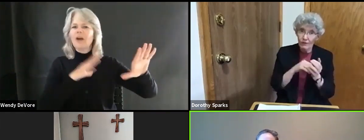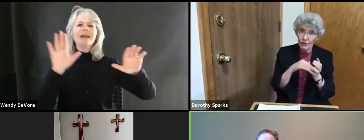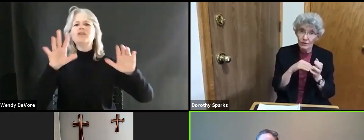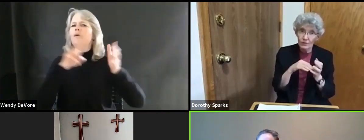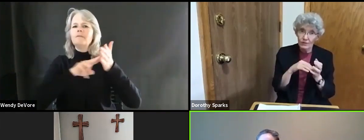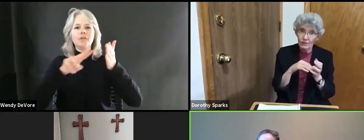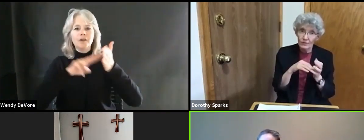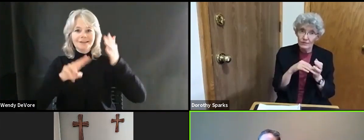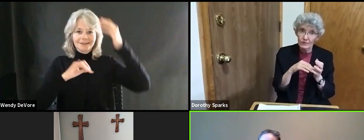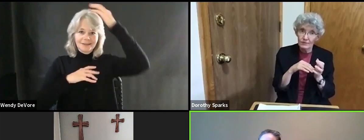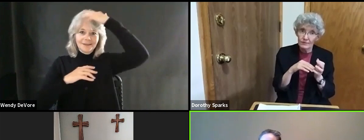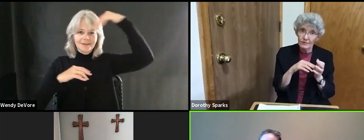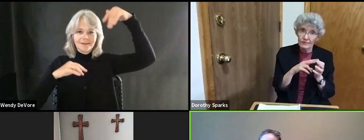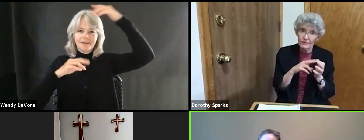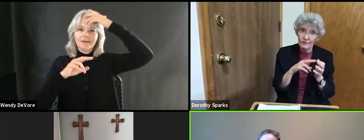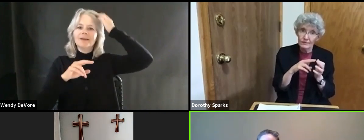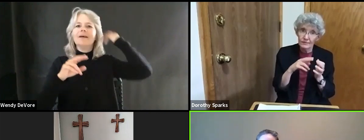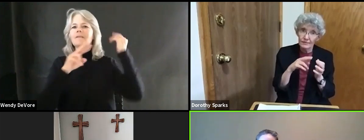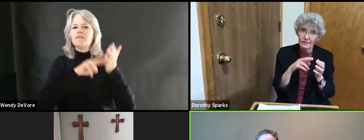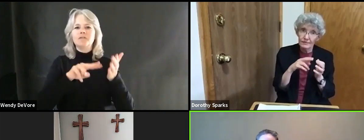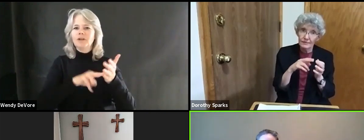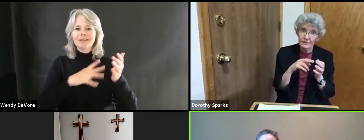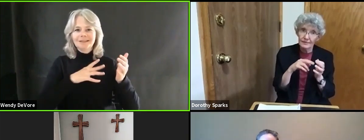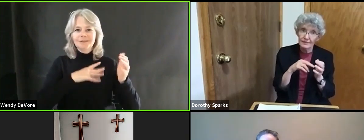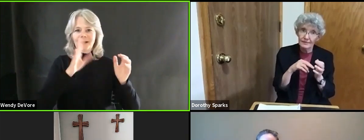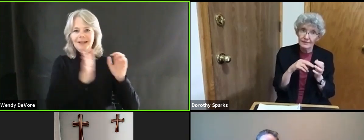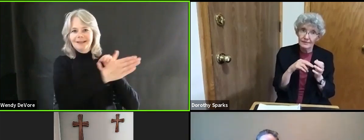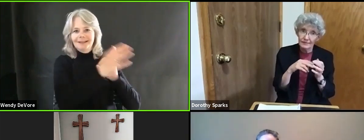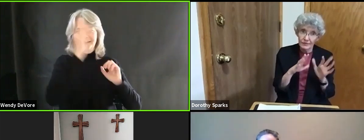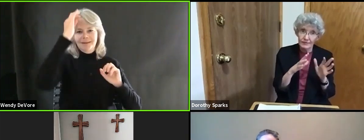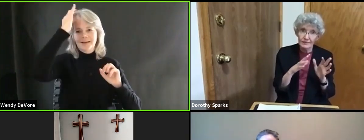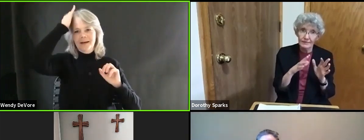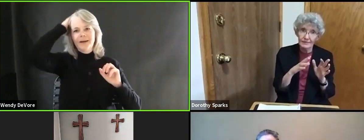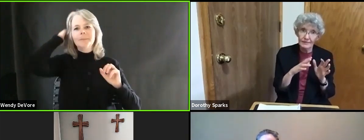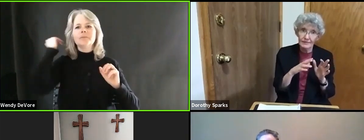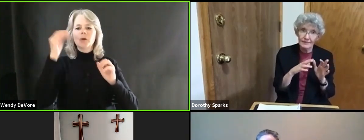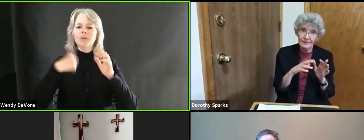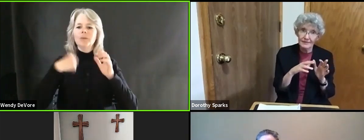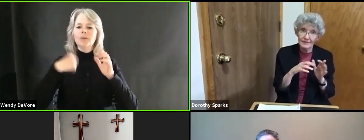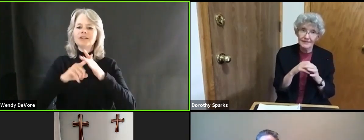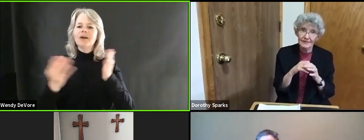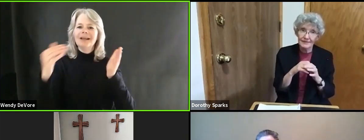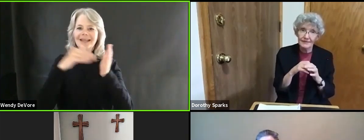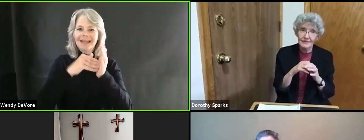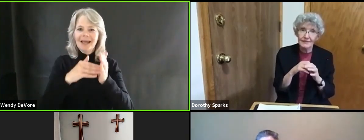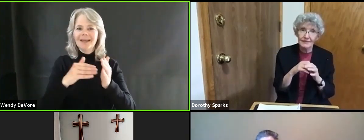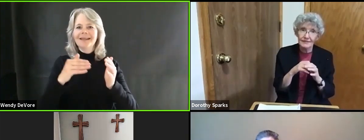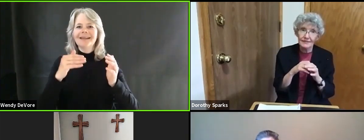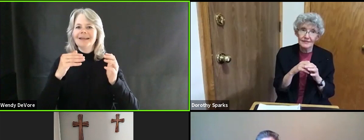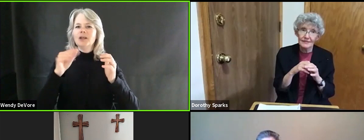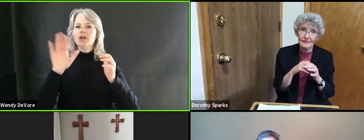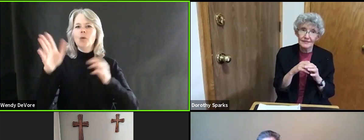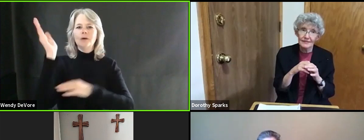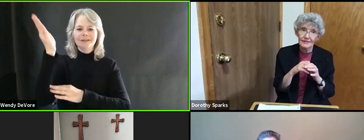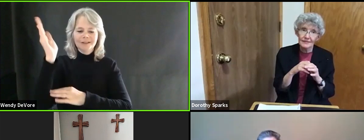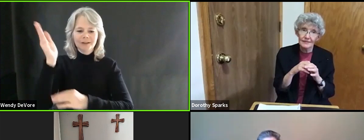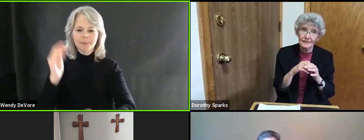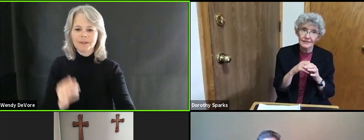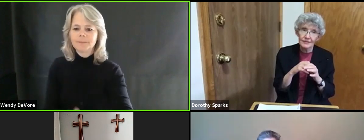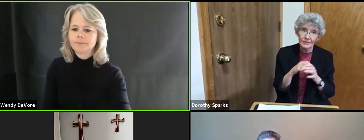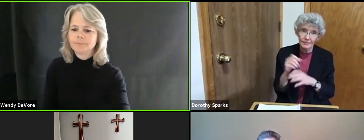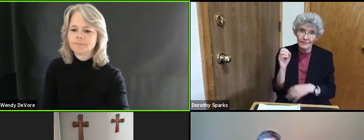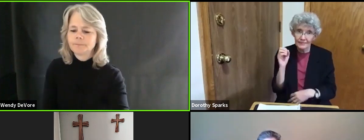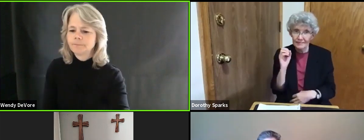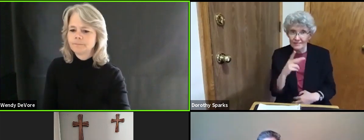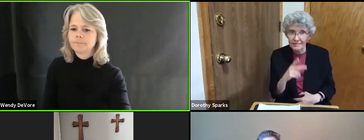Okay, all right, so yeah. I'm not worried about it. Verse is fine. All right, so we'll start again your